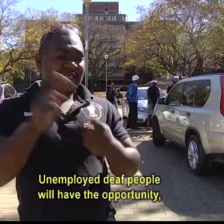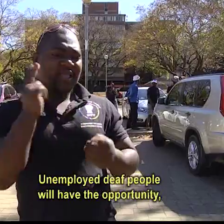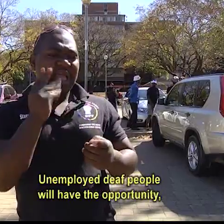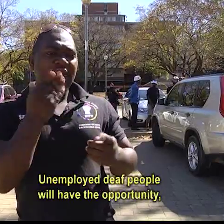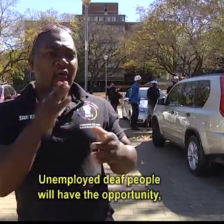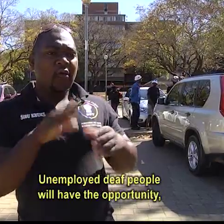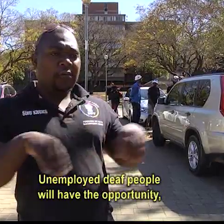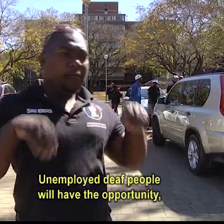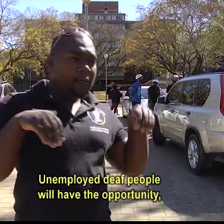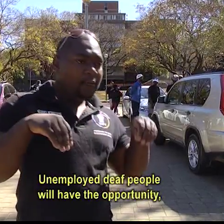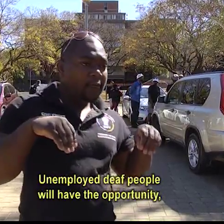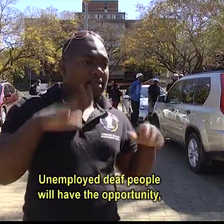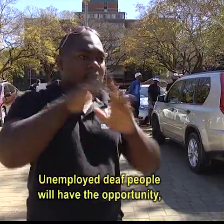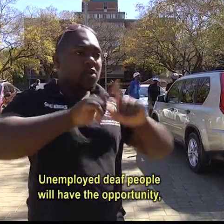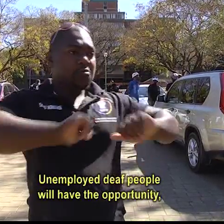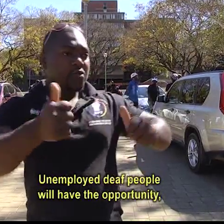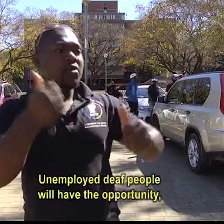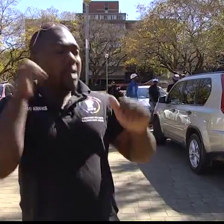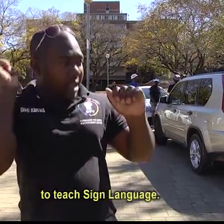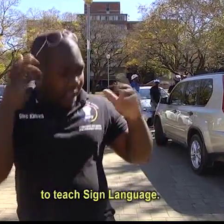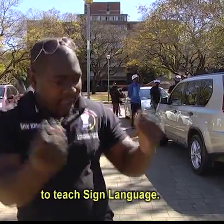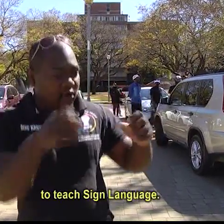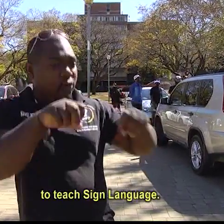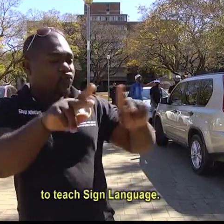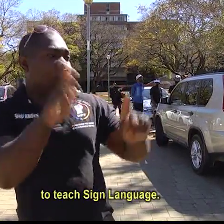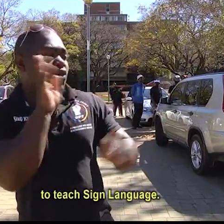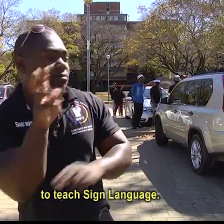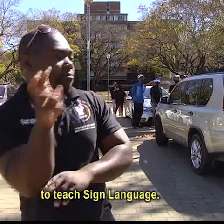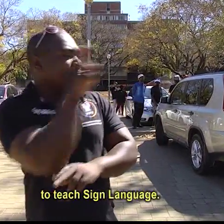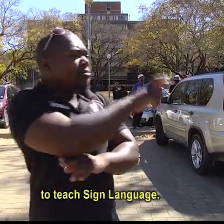Unemployed deaf people will have the opportunity to teach sign language.